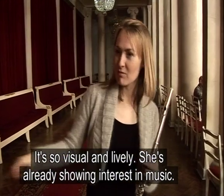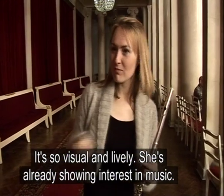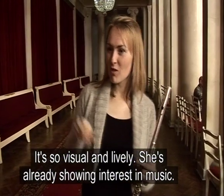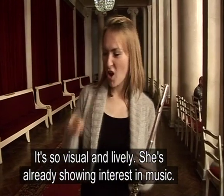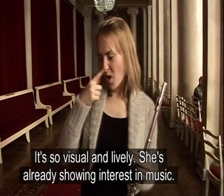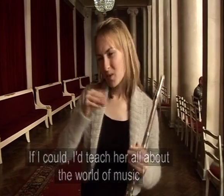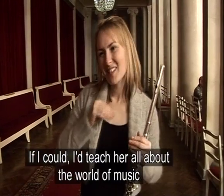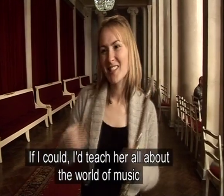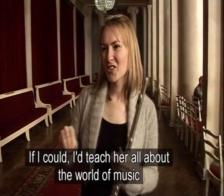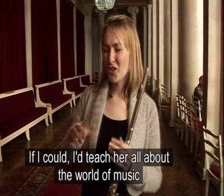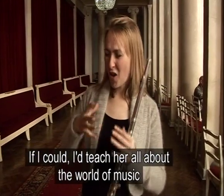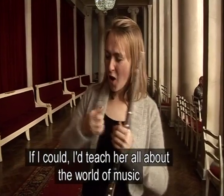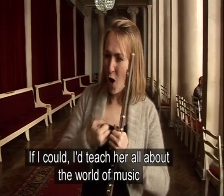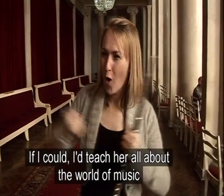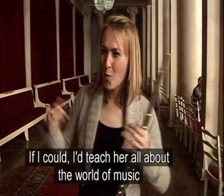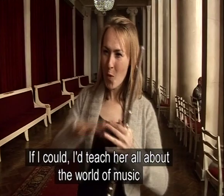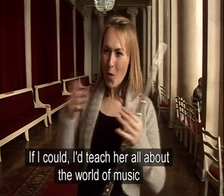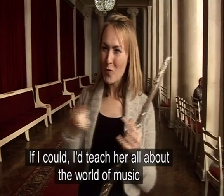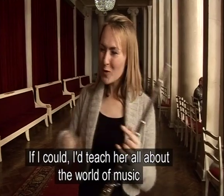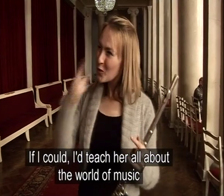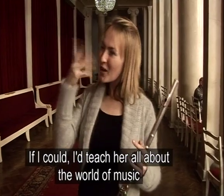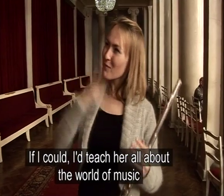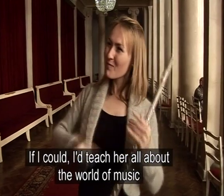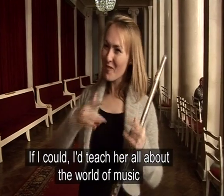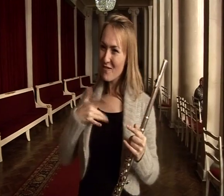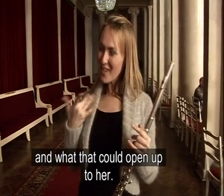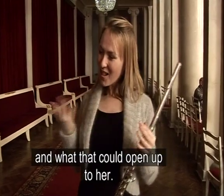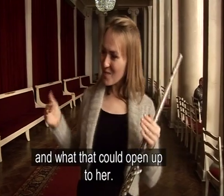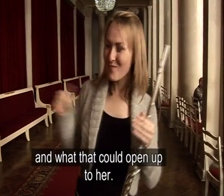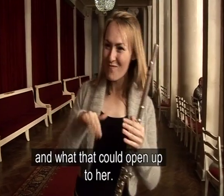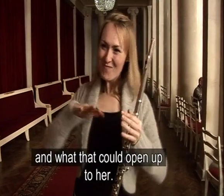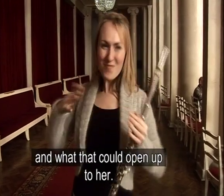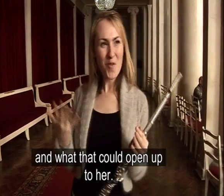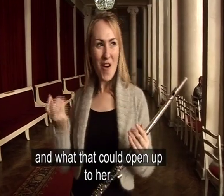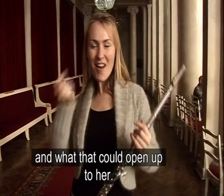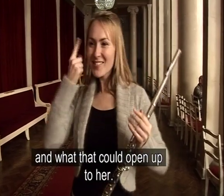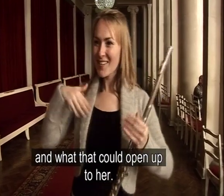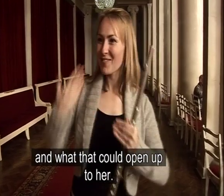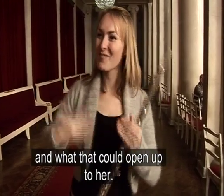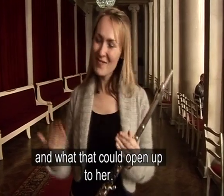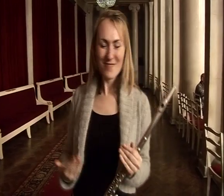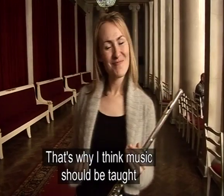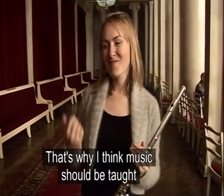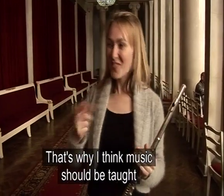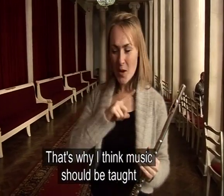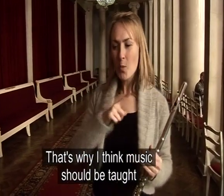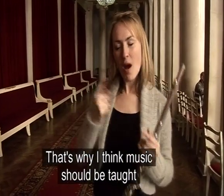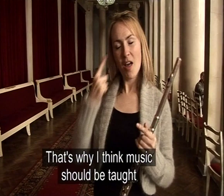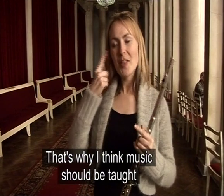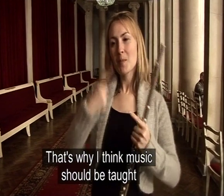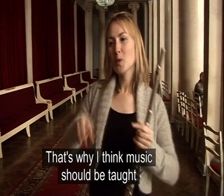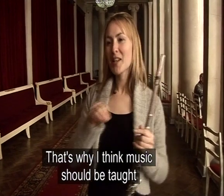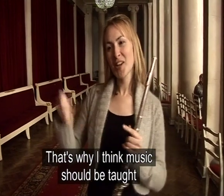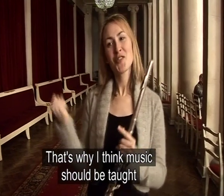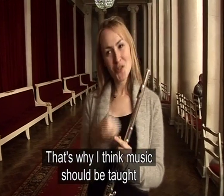already showing interest in music. If I could, I'd teach her all about the world of music, what that could open up to her. That's